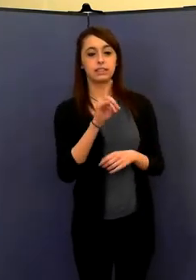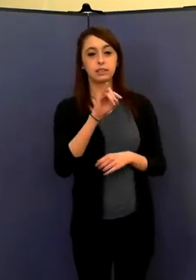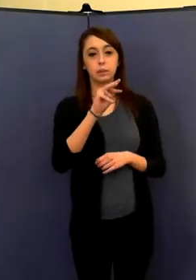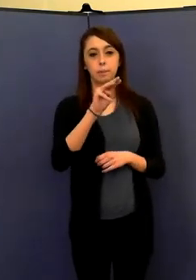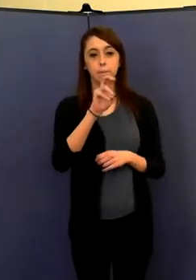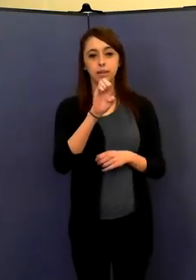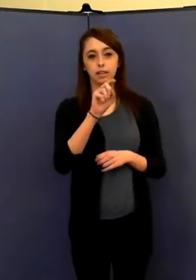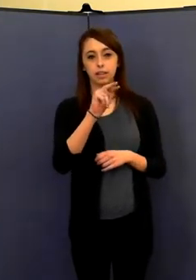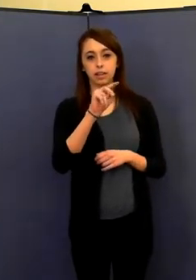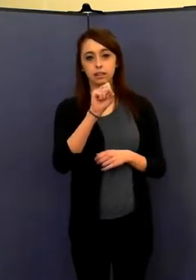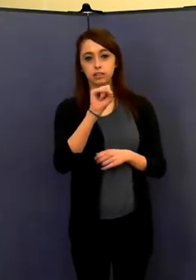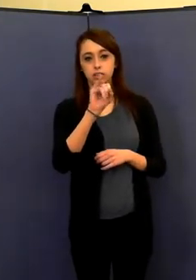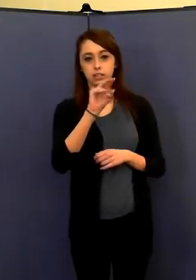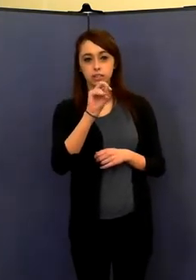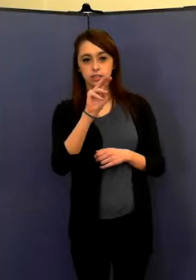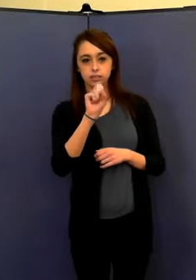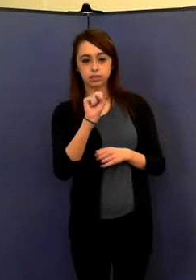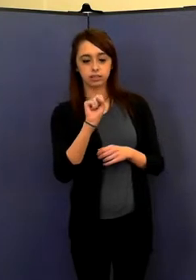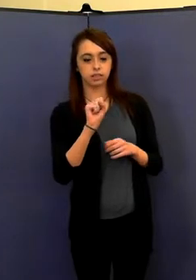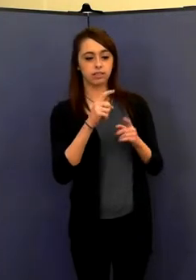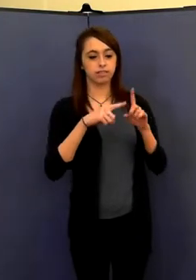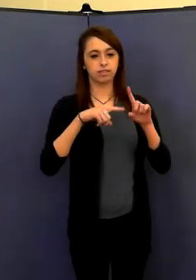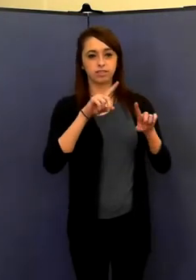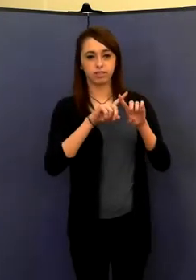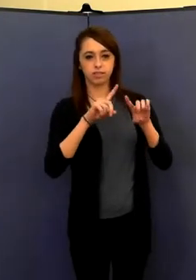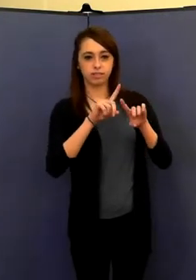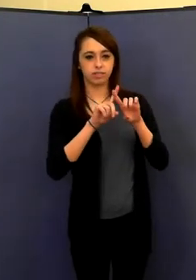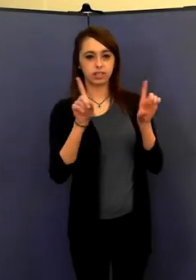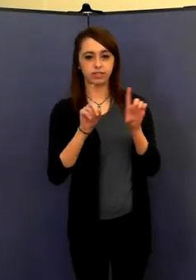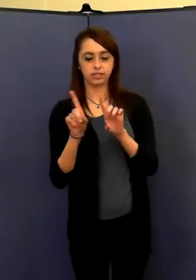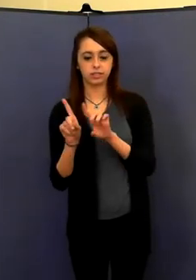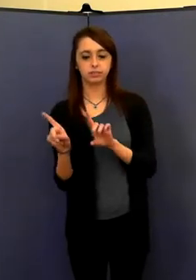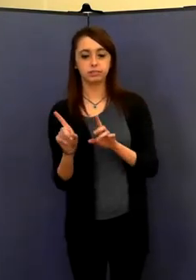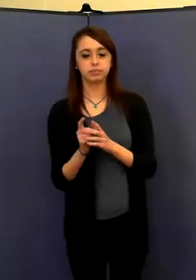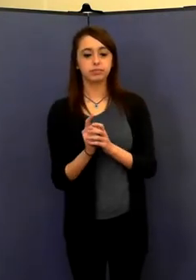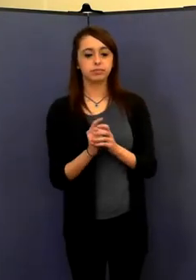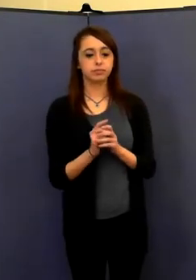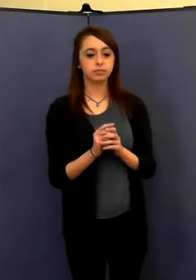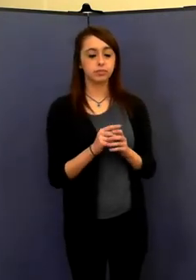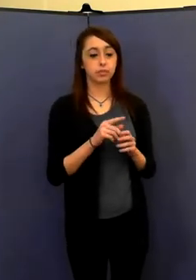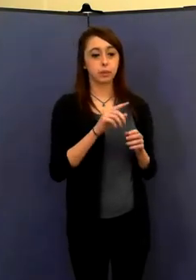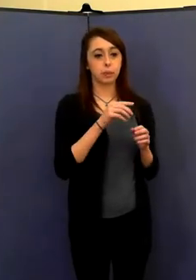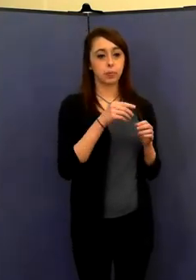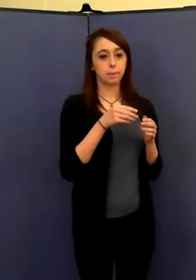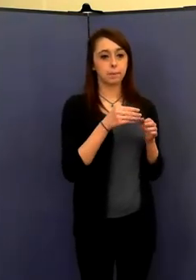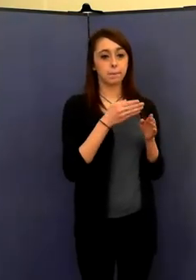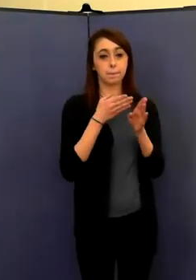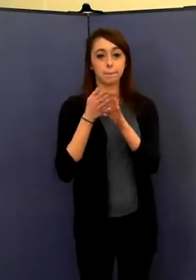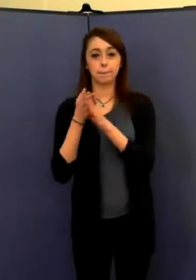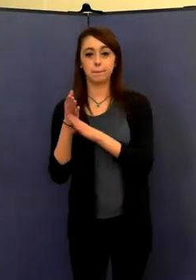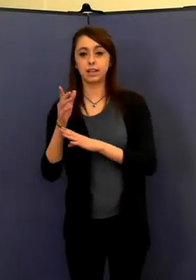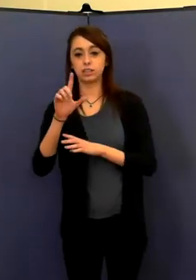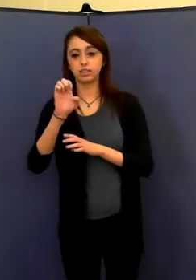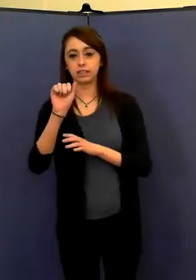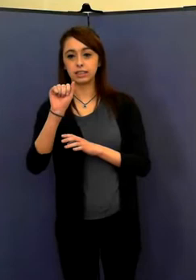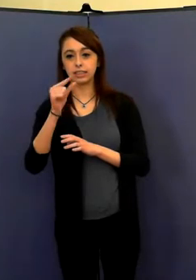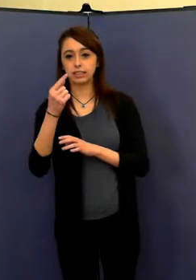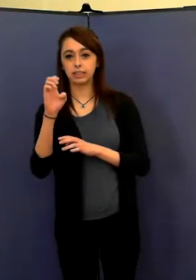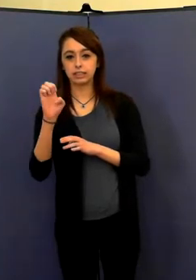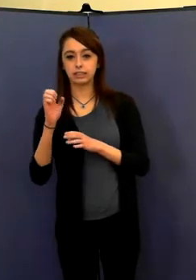T-ball, obviously the field's smaller because it's little kids playing compared to major leagues. They have specific dimensions the